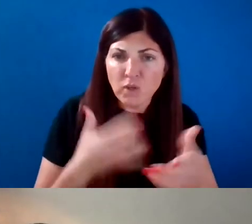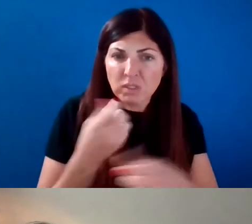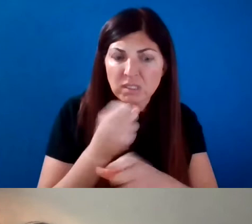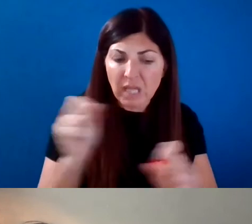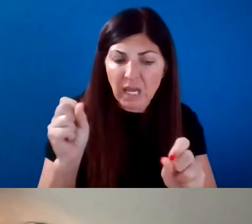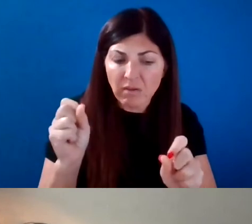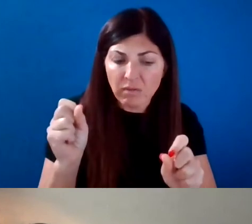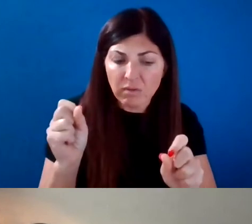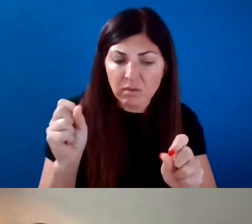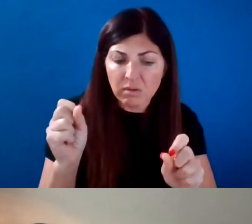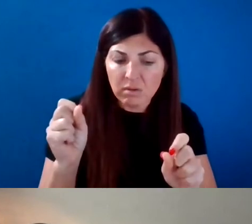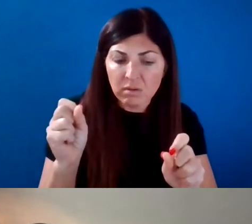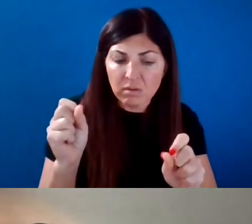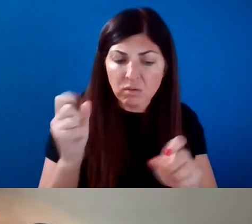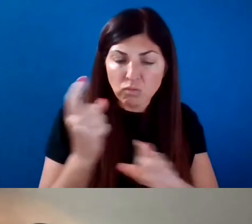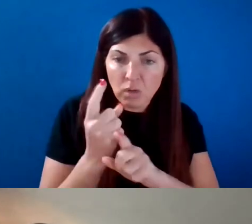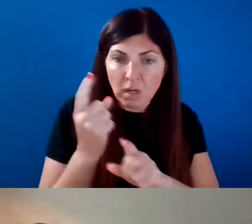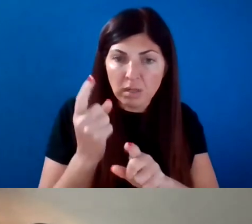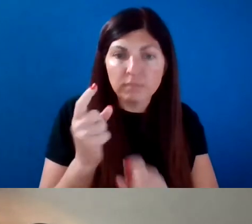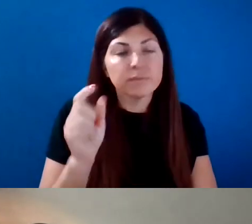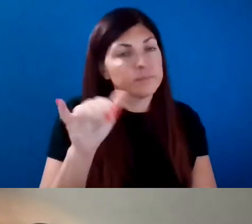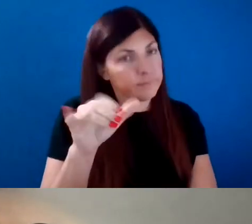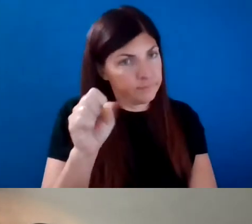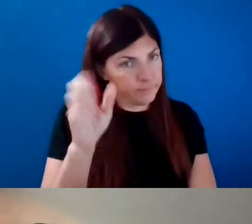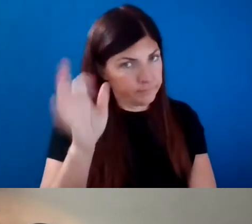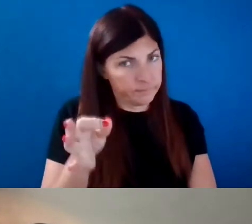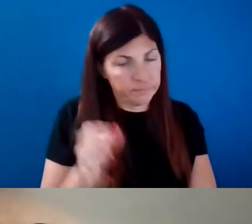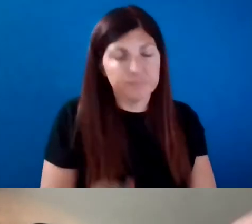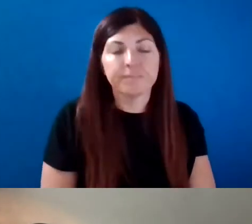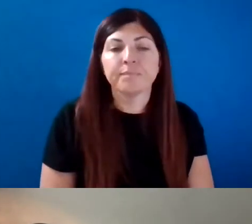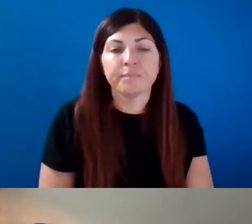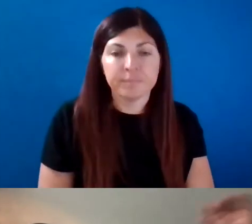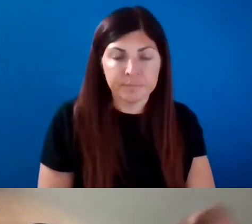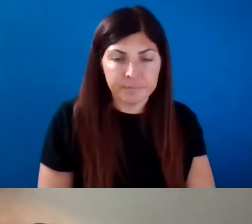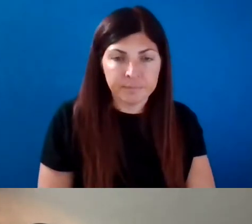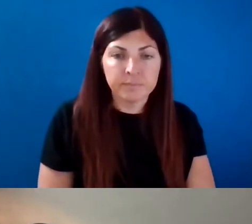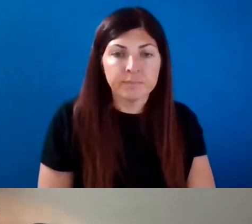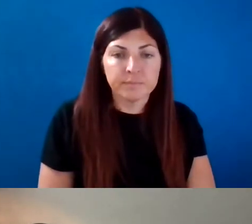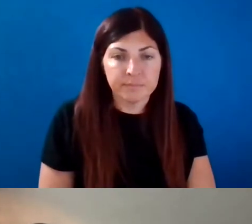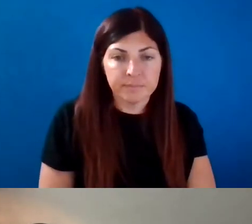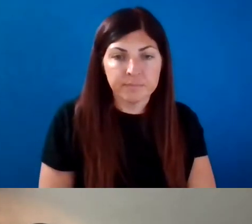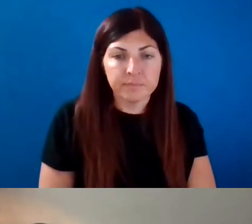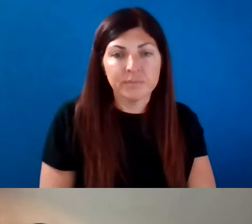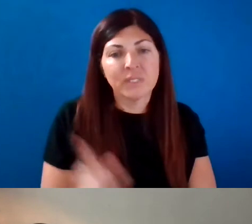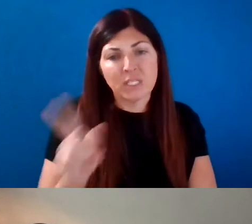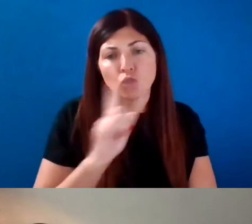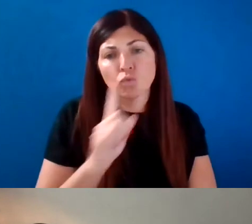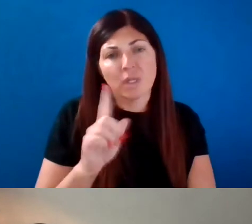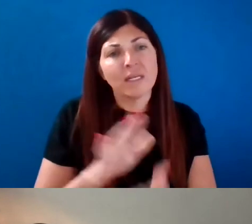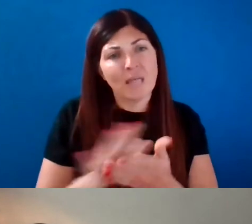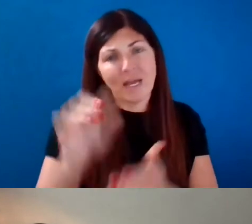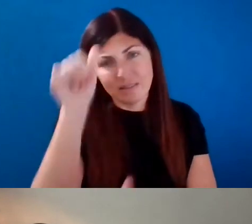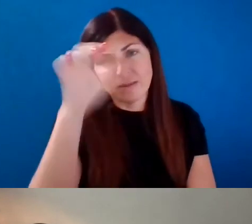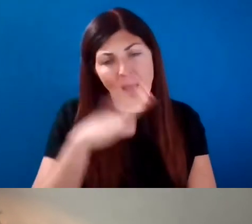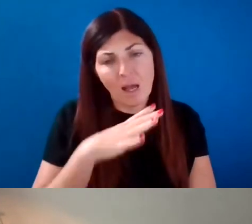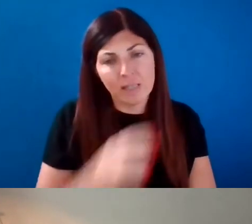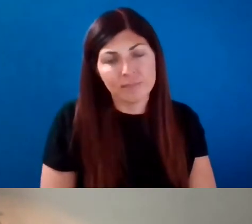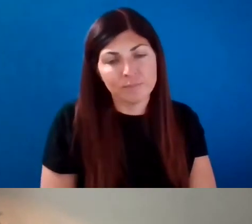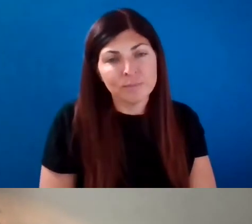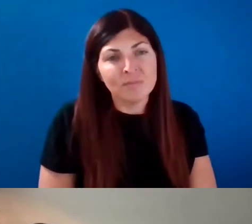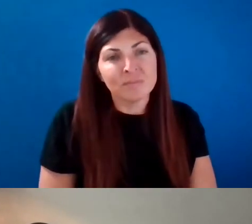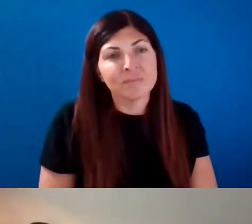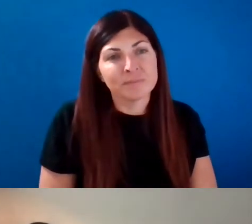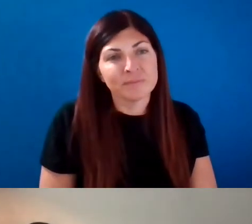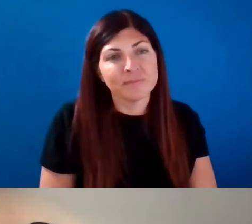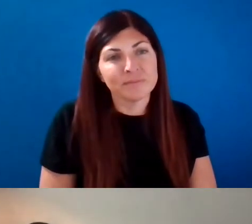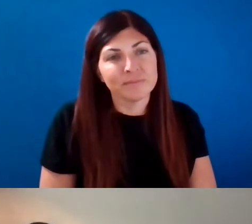Remote support equipment, right? Yes, definitely. And he's a really nice guy as well. Yes. Yeah,